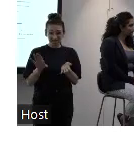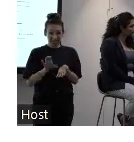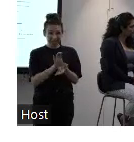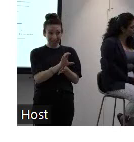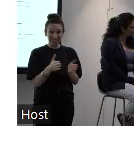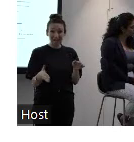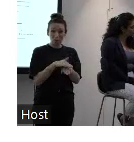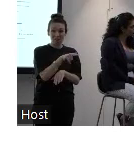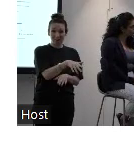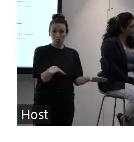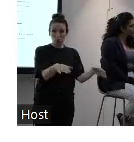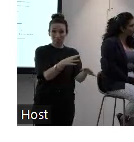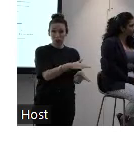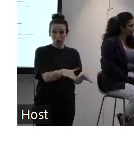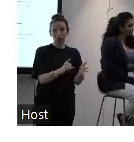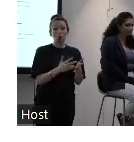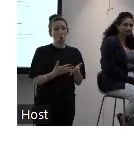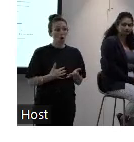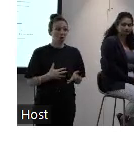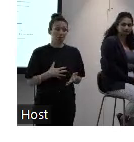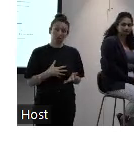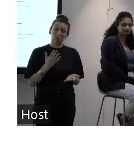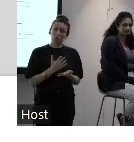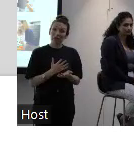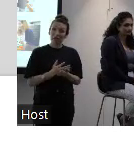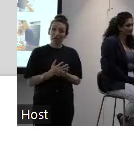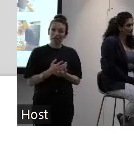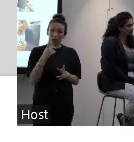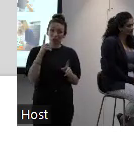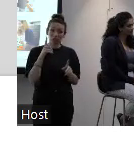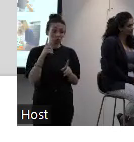and more quickly from the point that concerns are first identified.